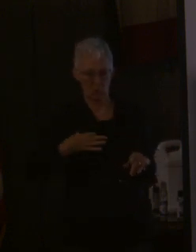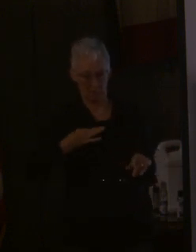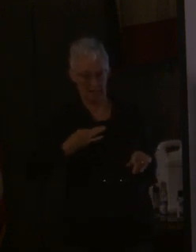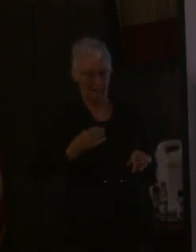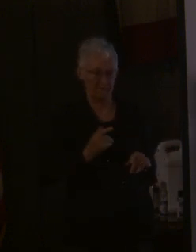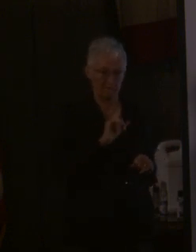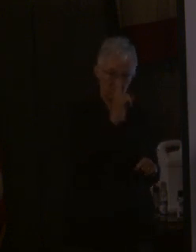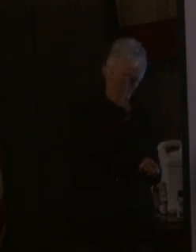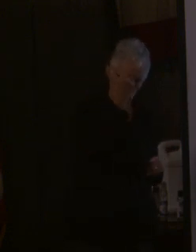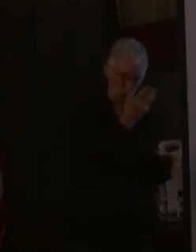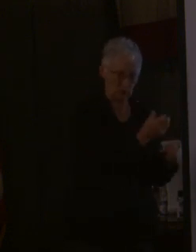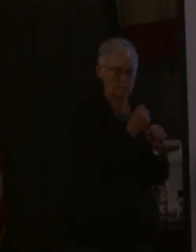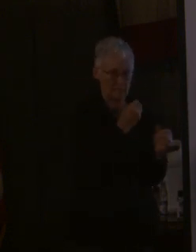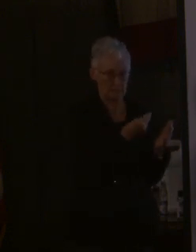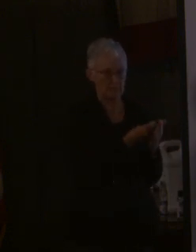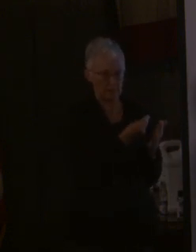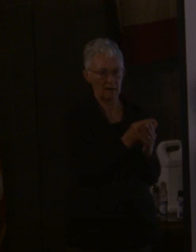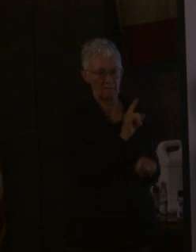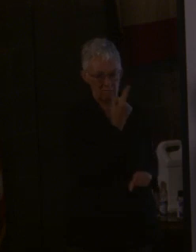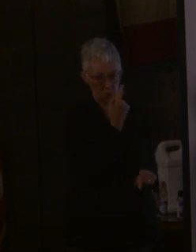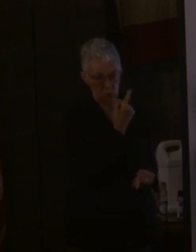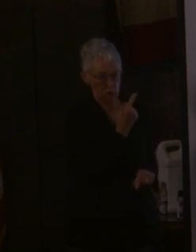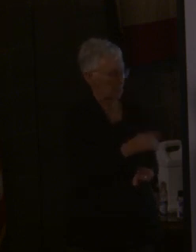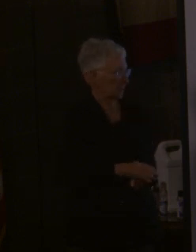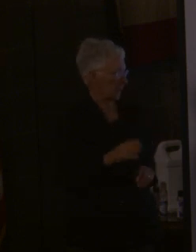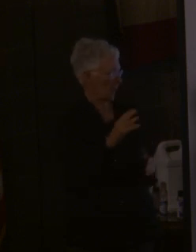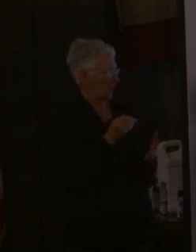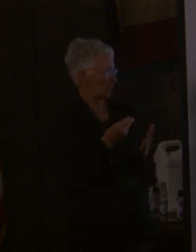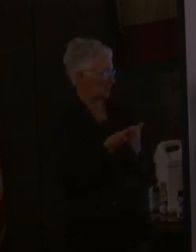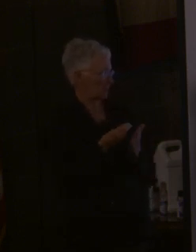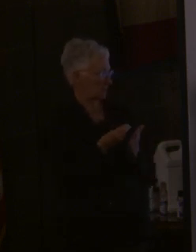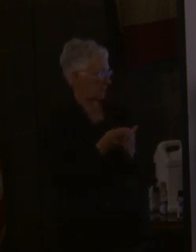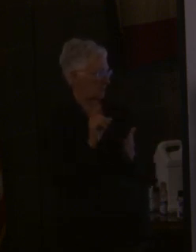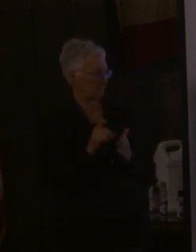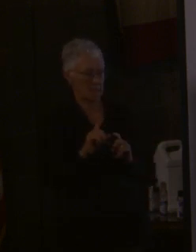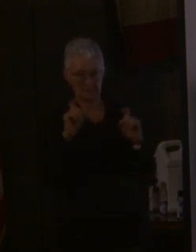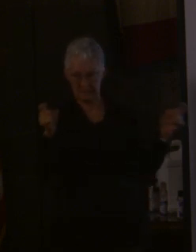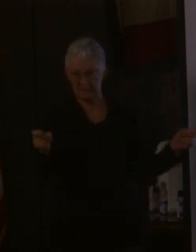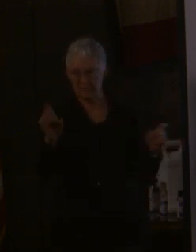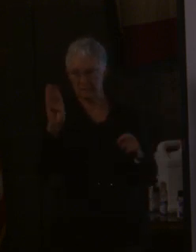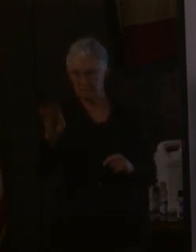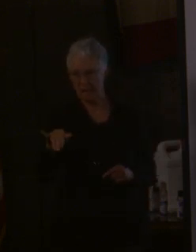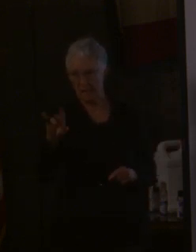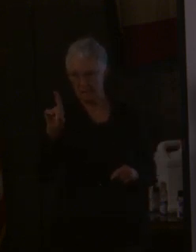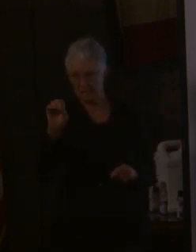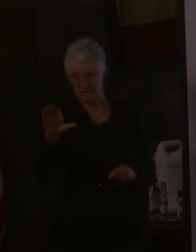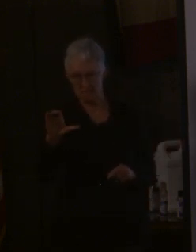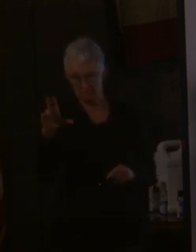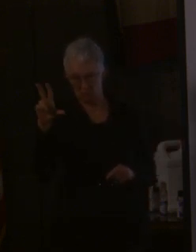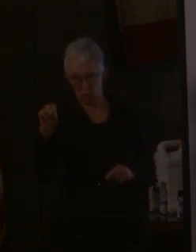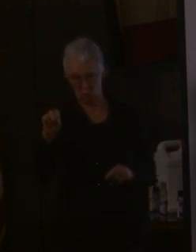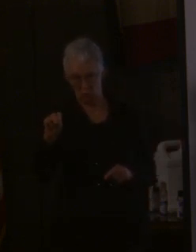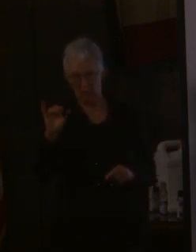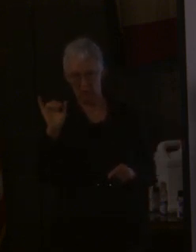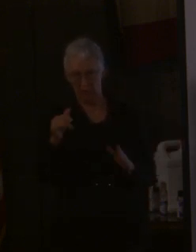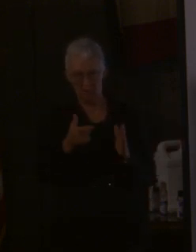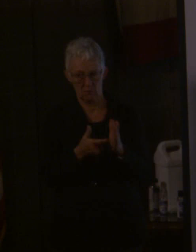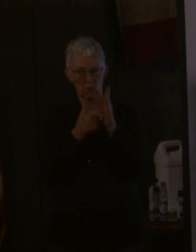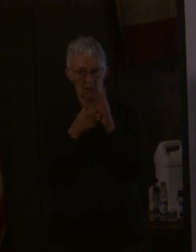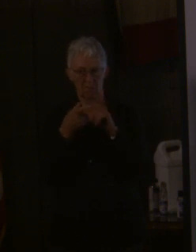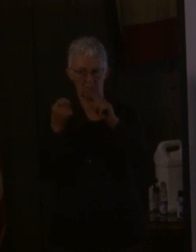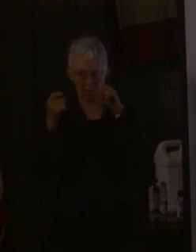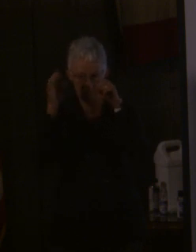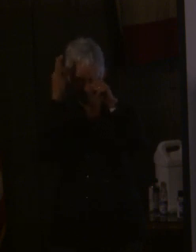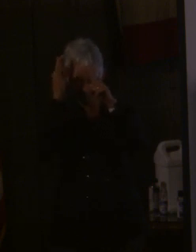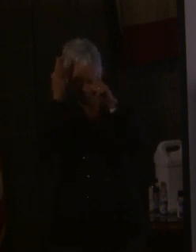the expenses have to be out the door by December 30th. That is a requirement from the federal government with regard to the CARES